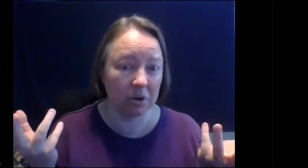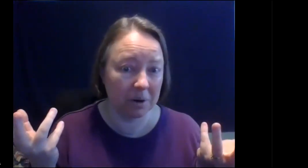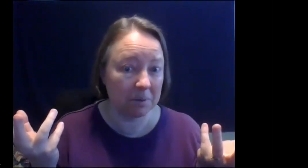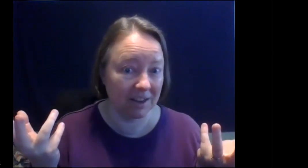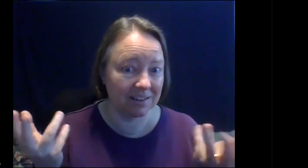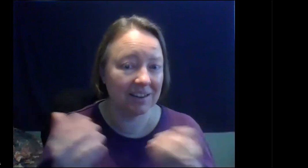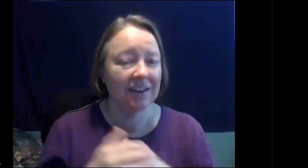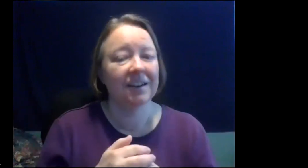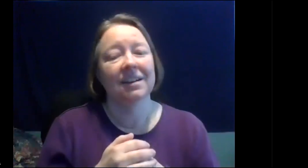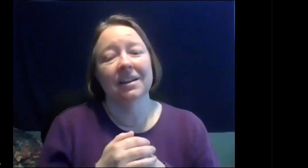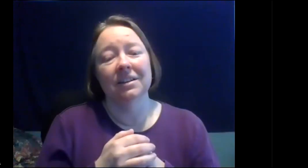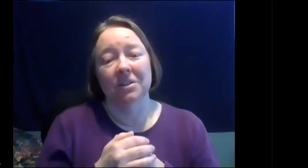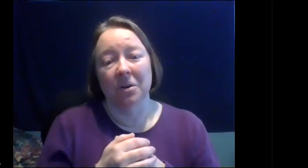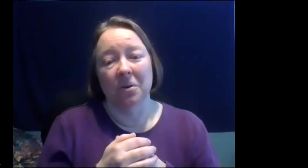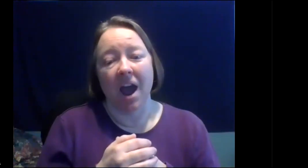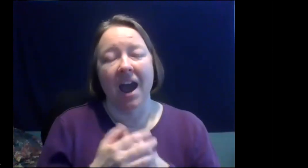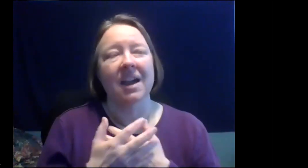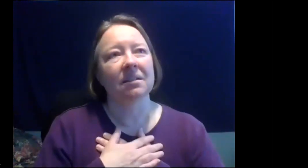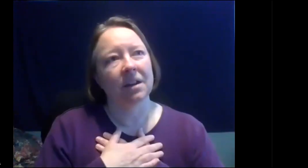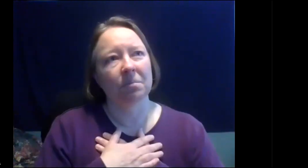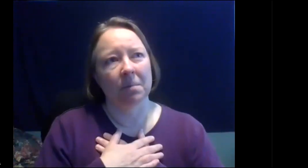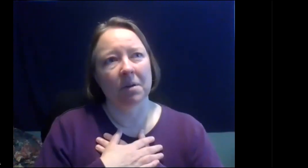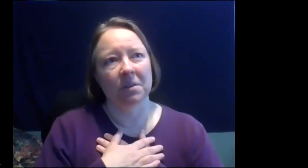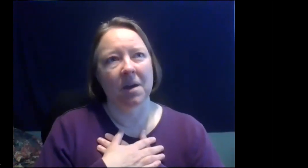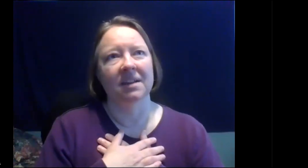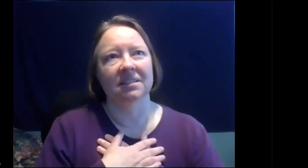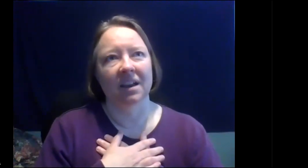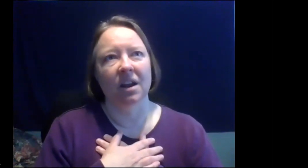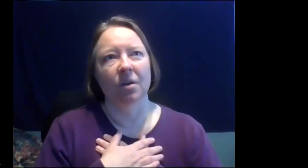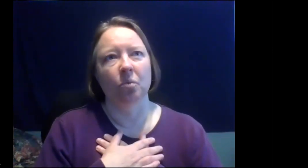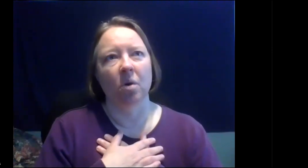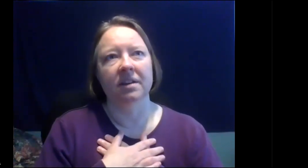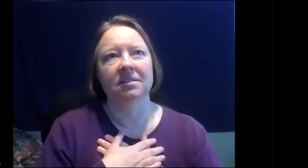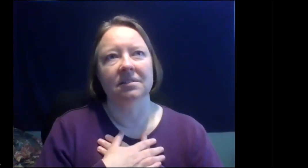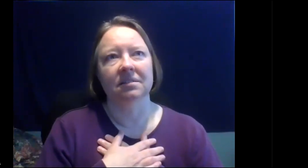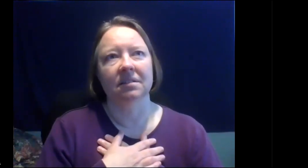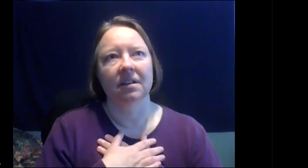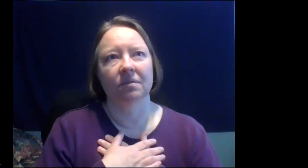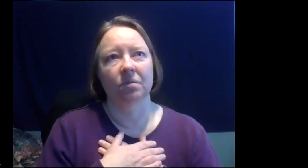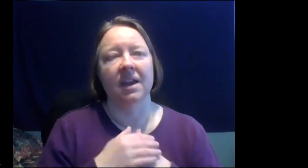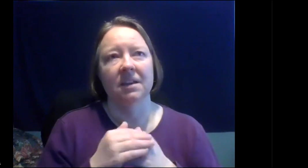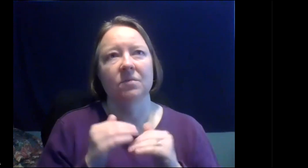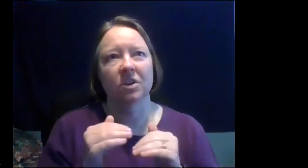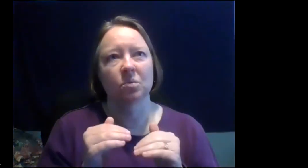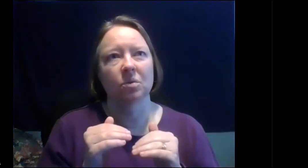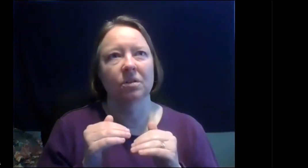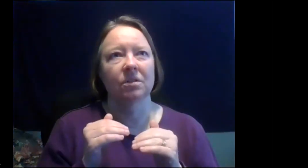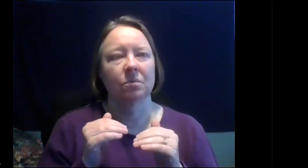cochlear implant. So I am of the mindset of what that individual